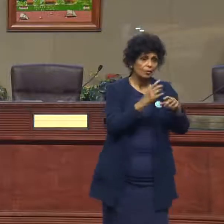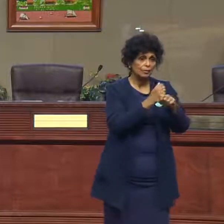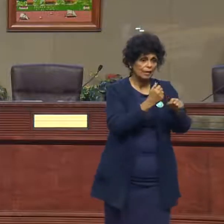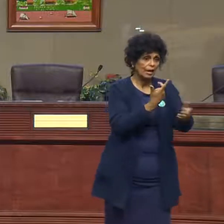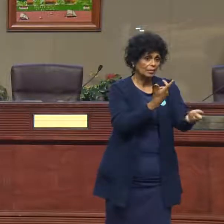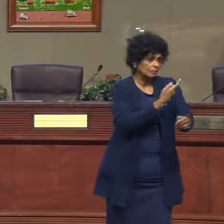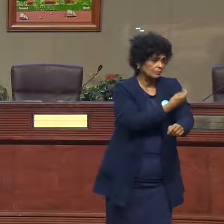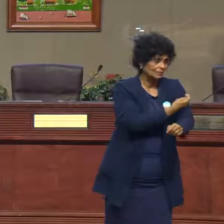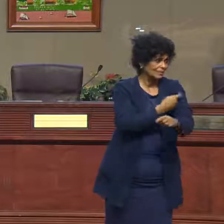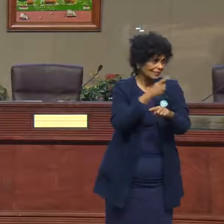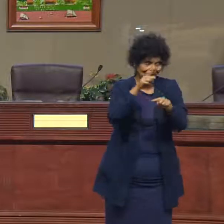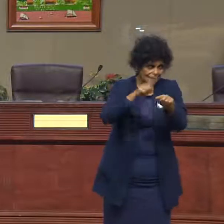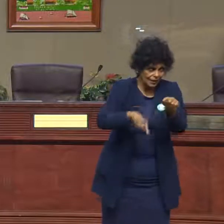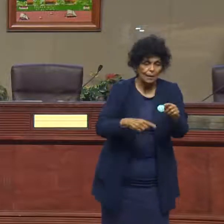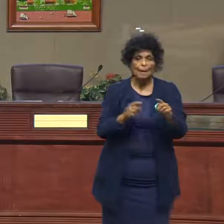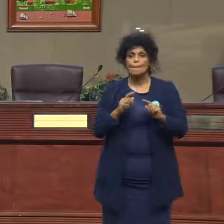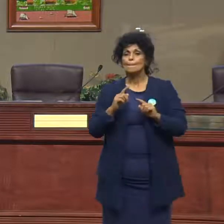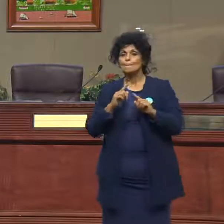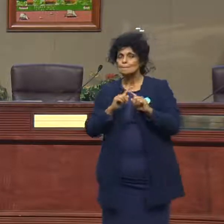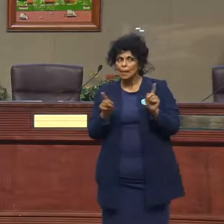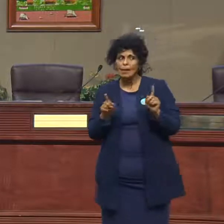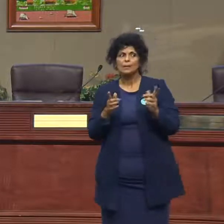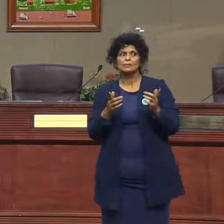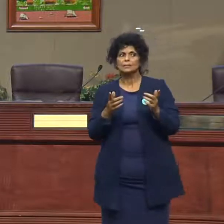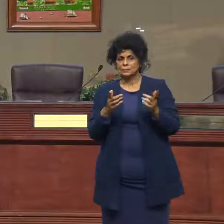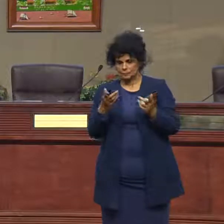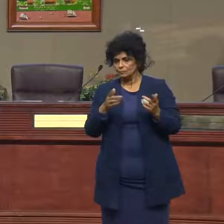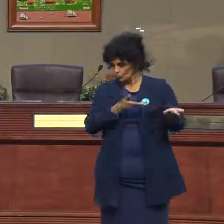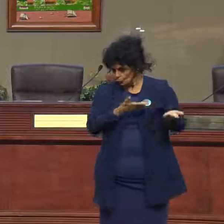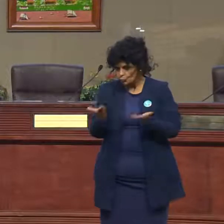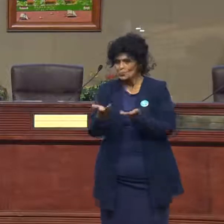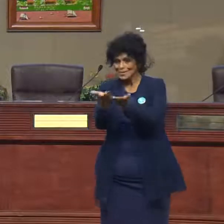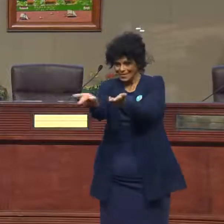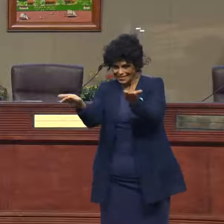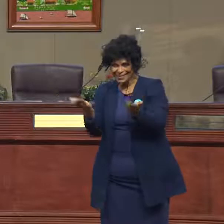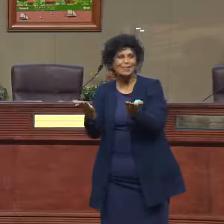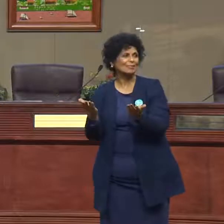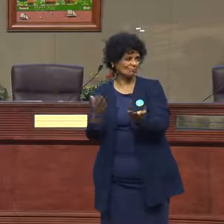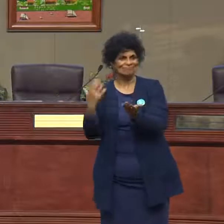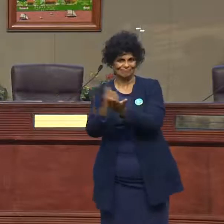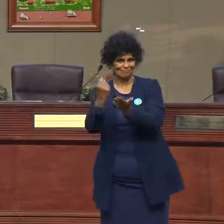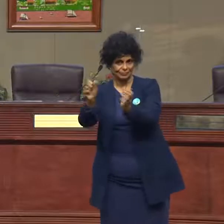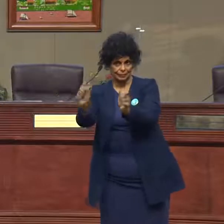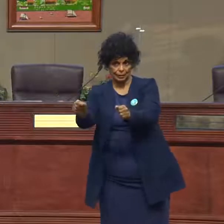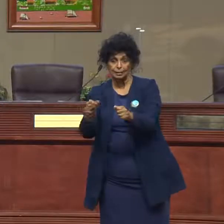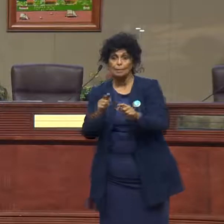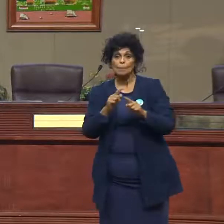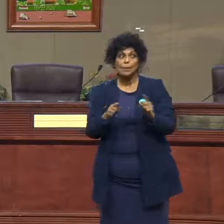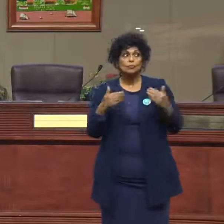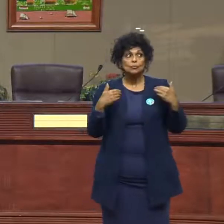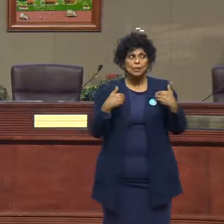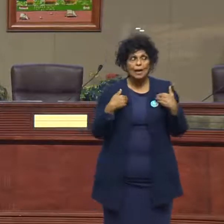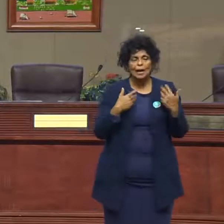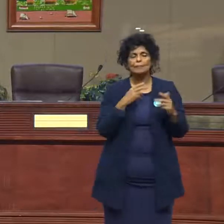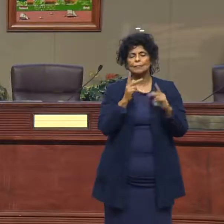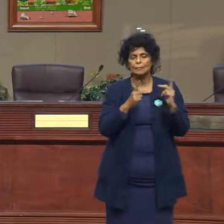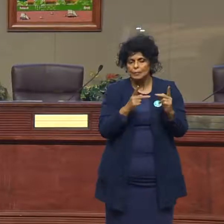of the employers to have these services or operations is critical.